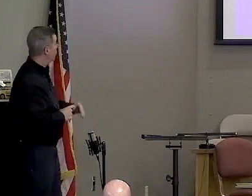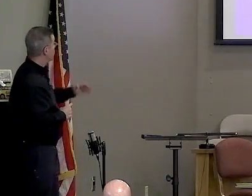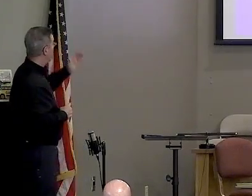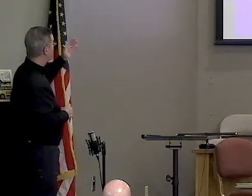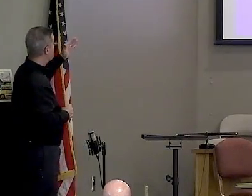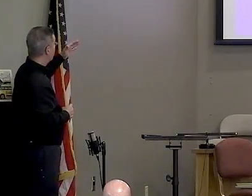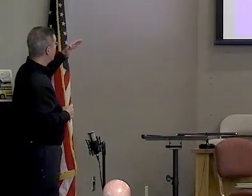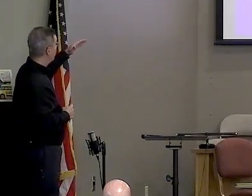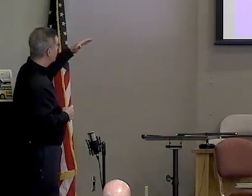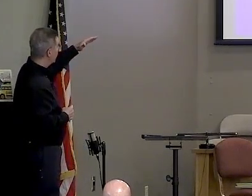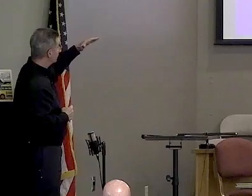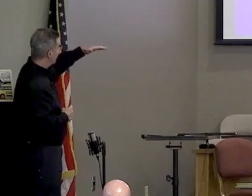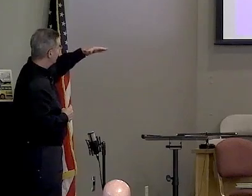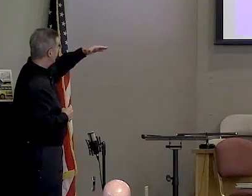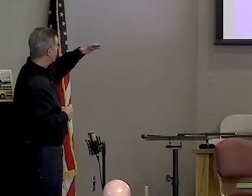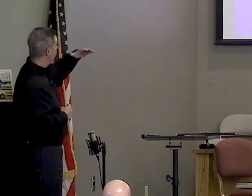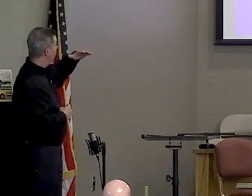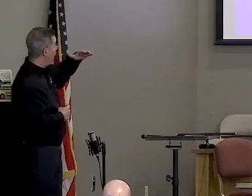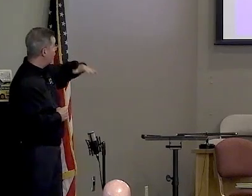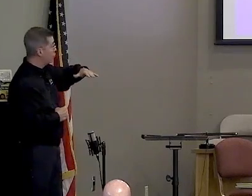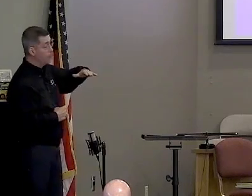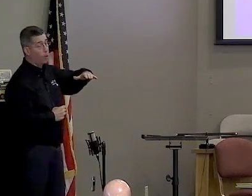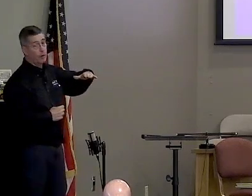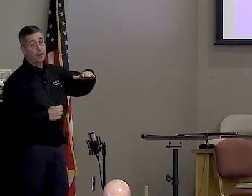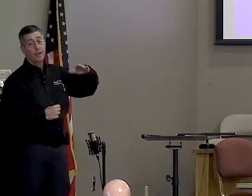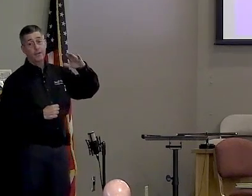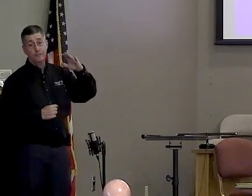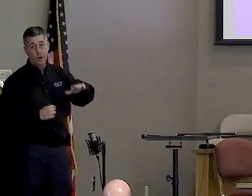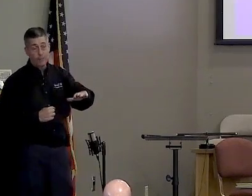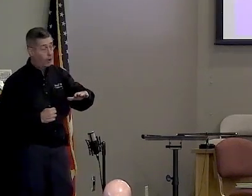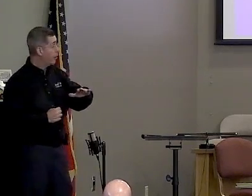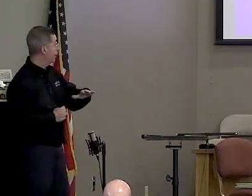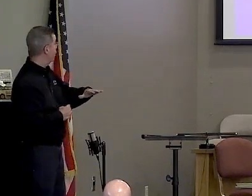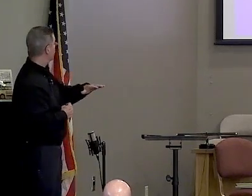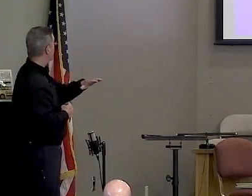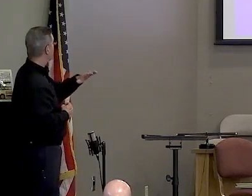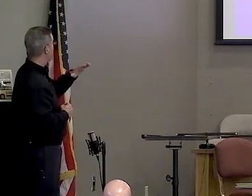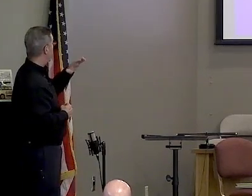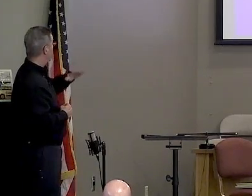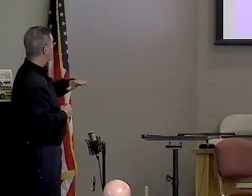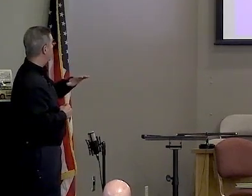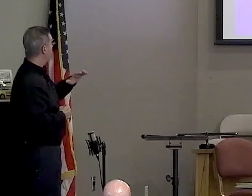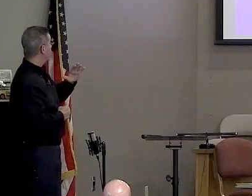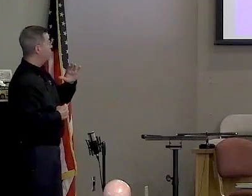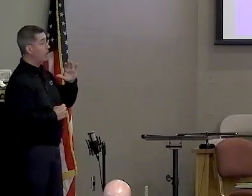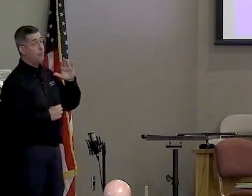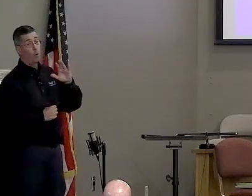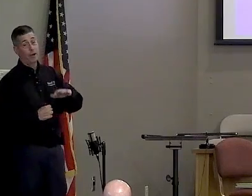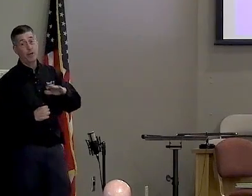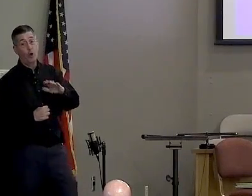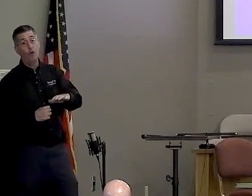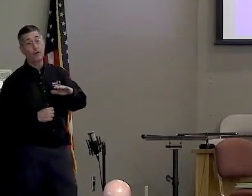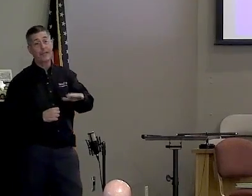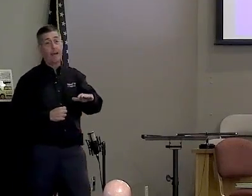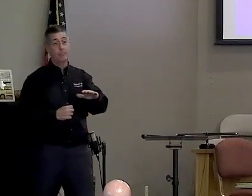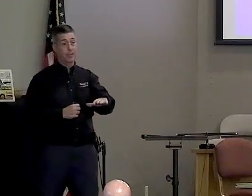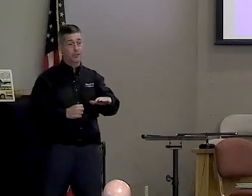says they chose out seven minutes of honest report full of the Holy Ghost and wisdom to be appointed over that business.